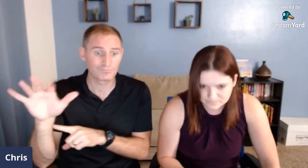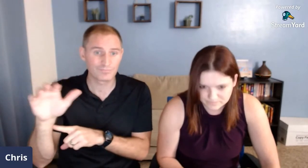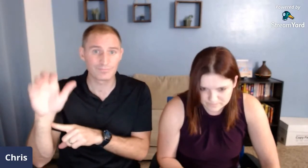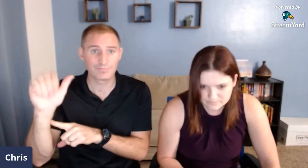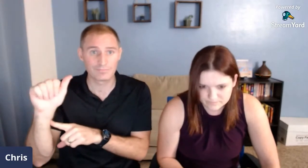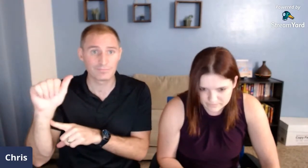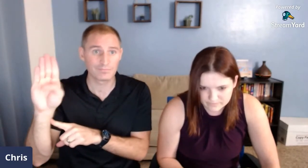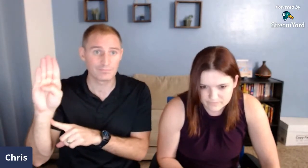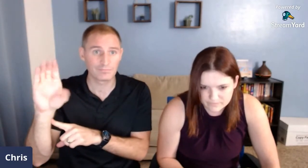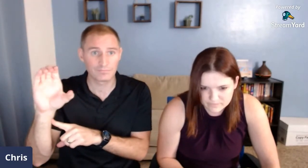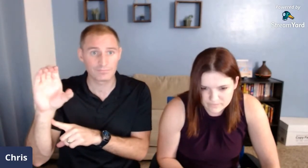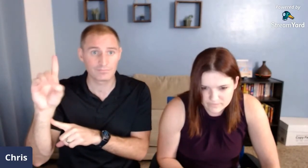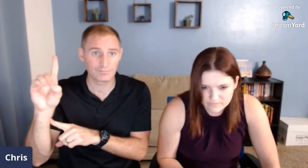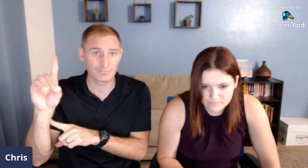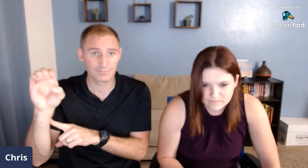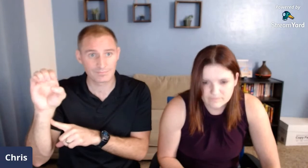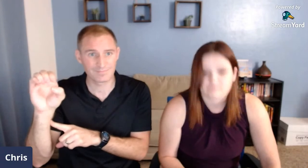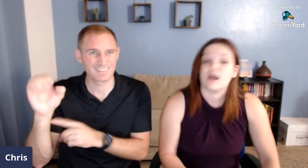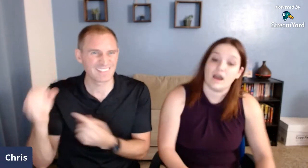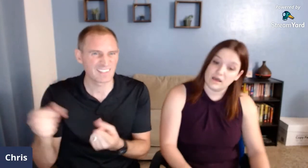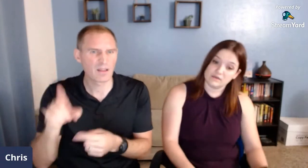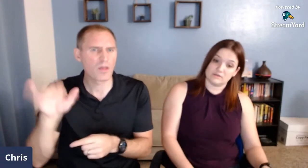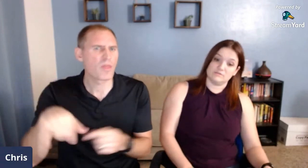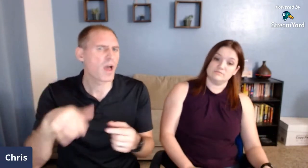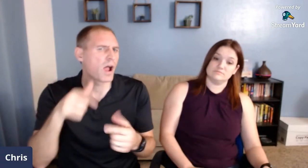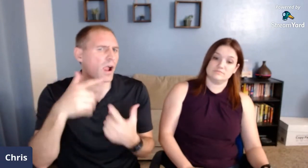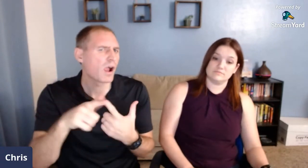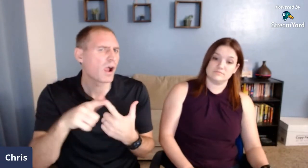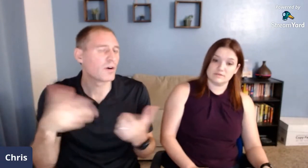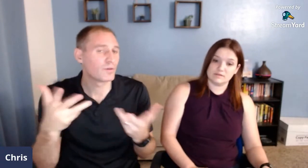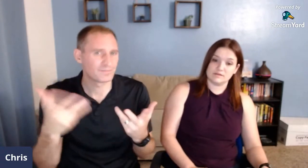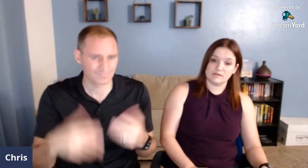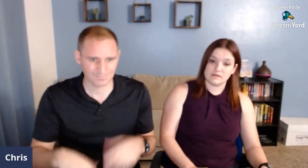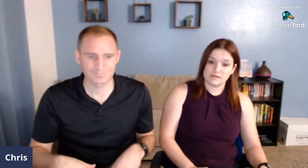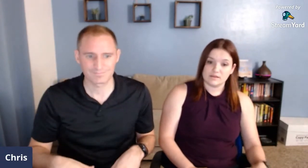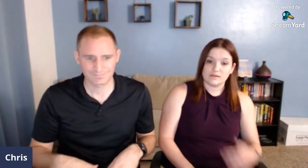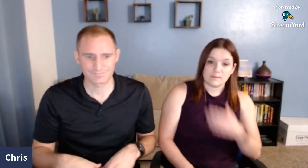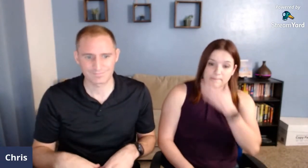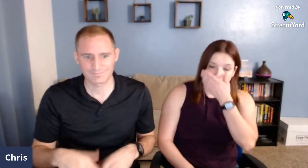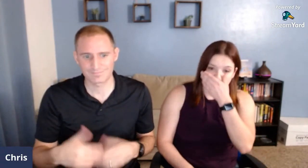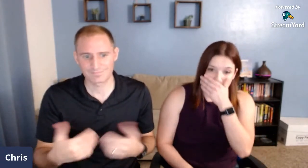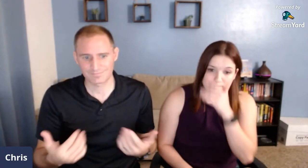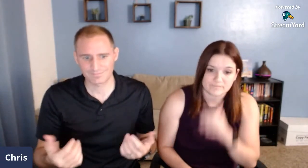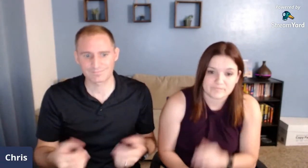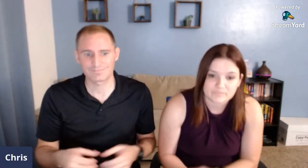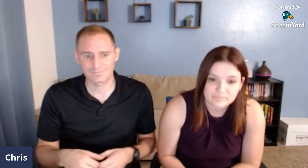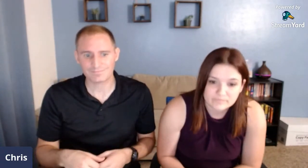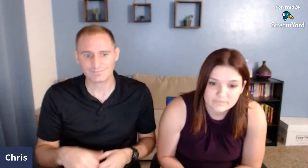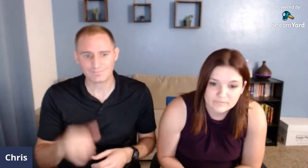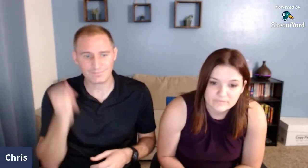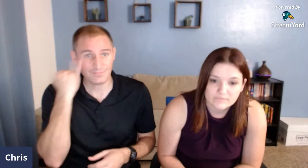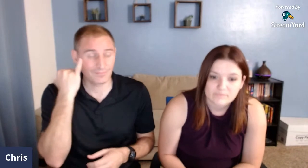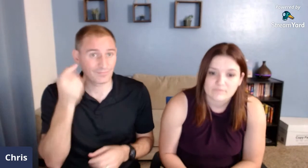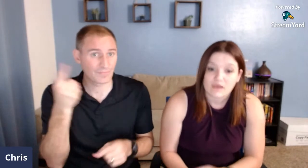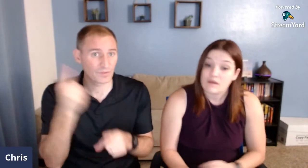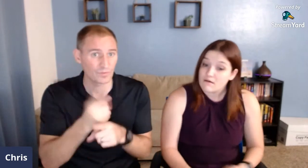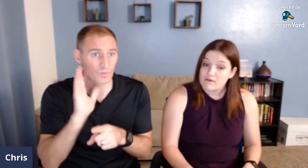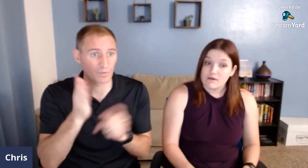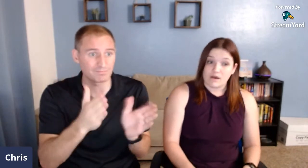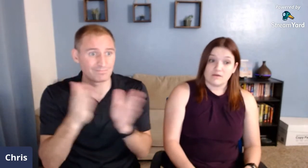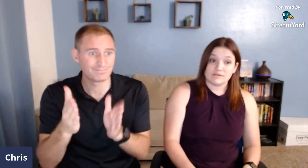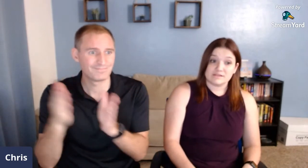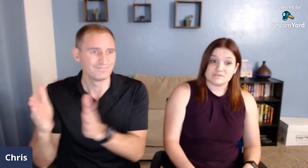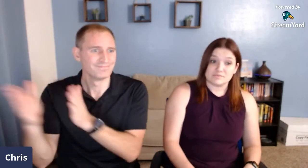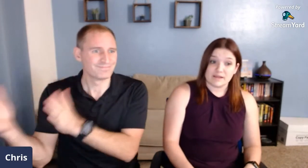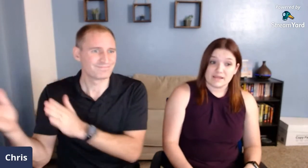like you're supposed to say what letter is it that they're signing. So that will be an L, and then you get it right, then it moves to the next one.